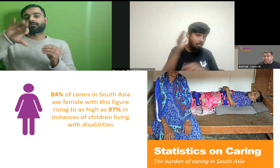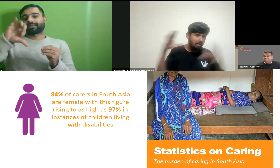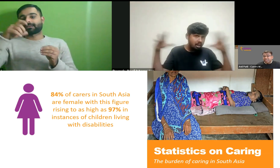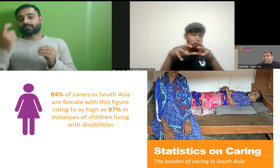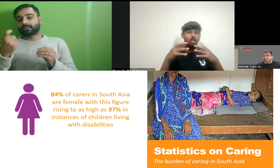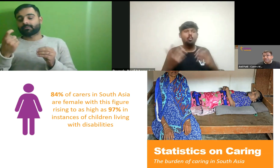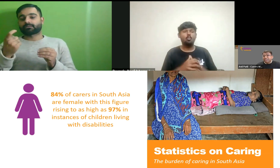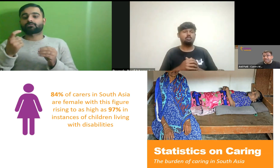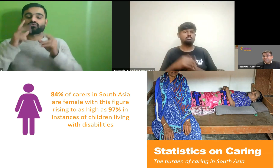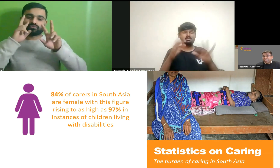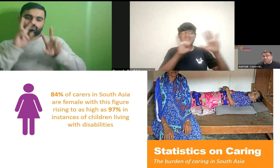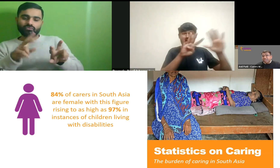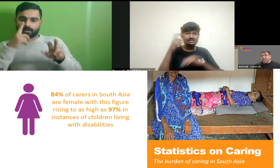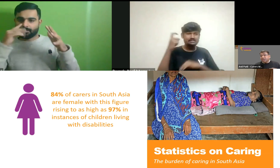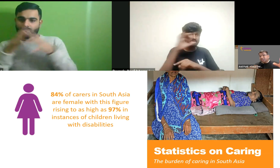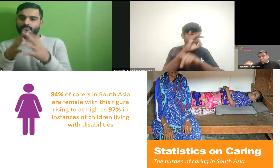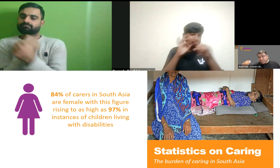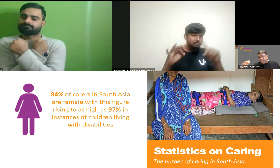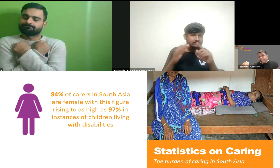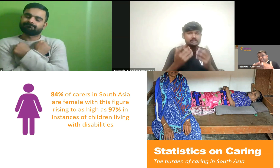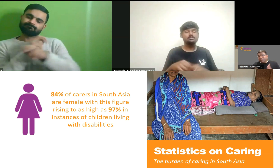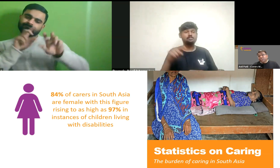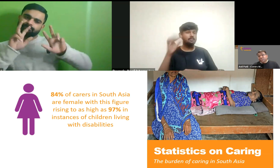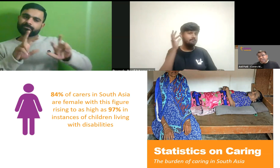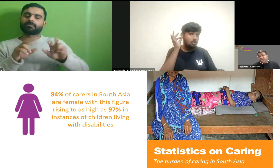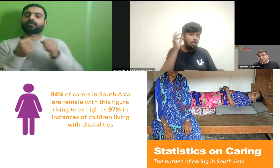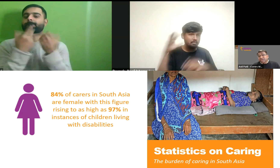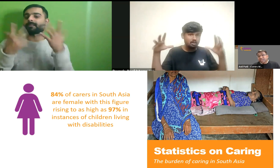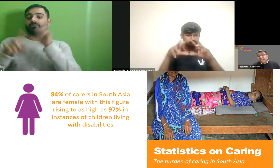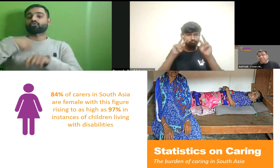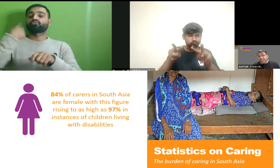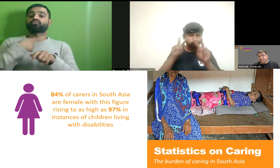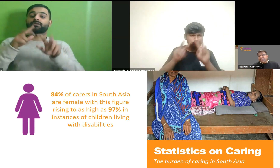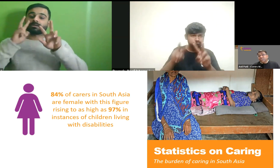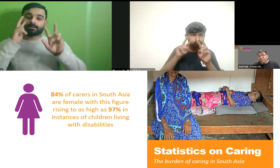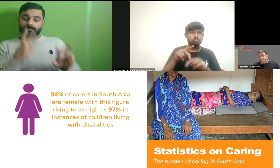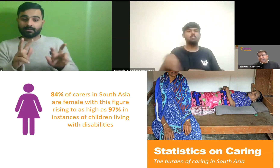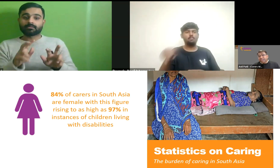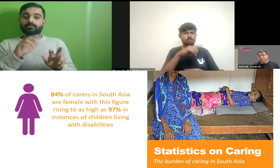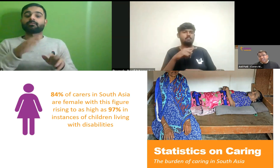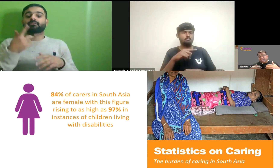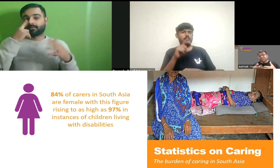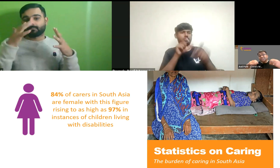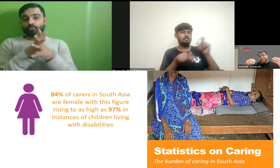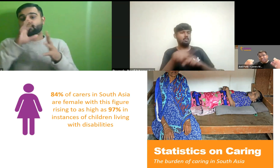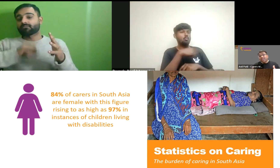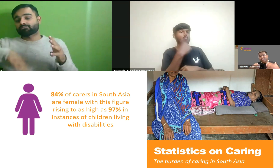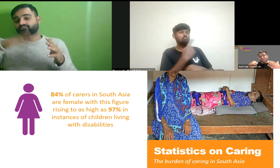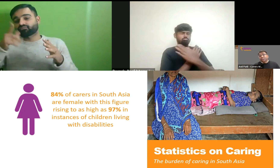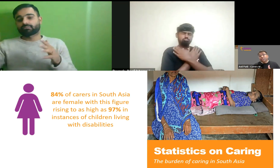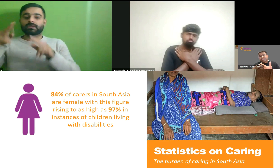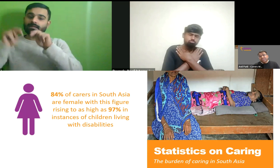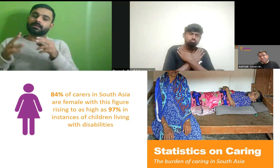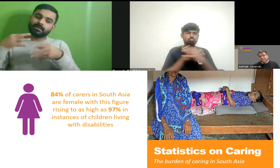are women caring for their loved one. And many of those carers are elderly women. Again, they themselves need a